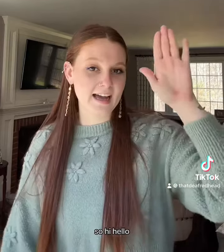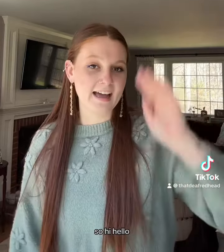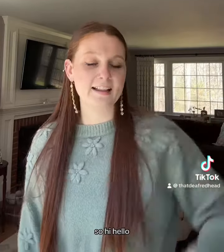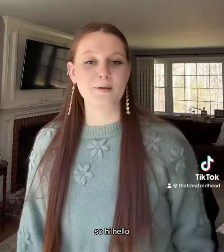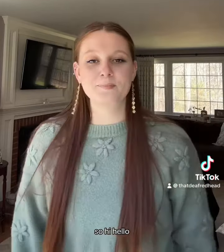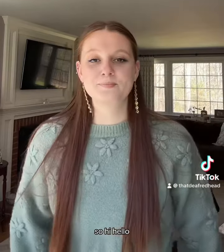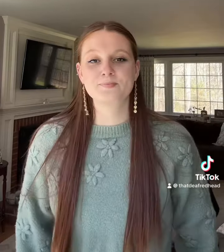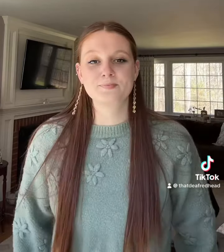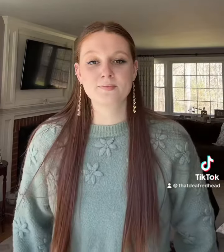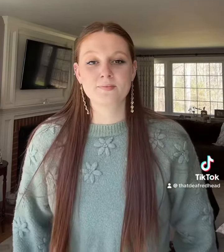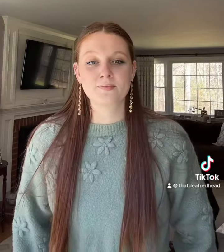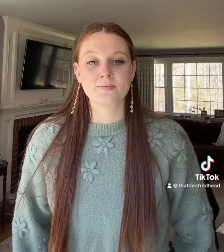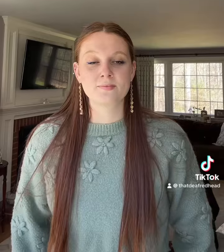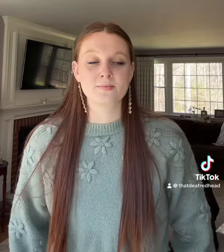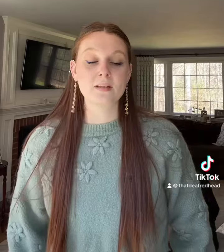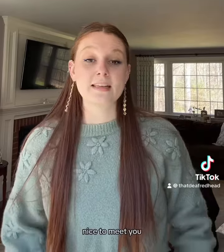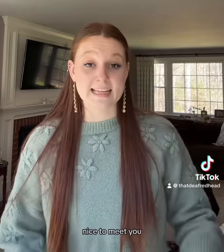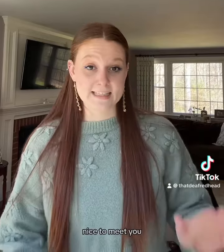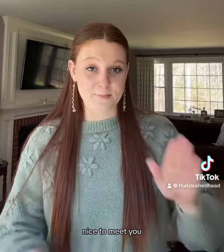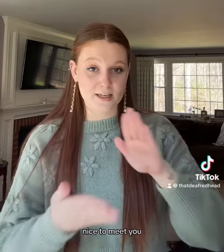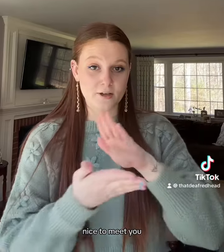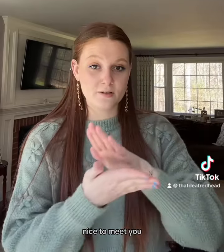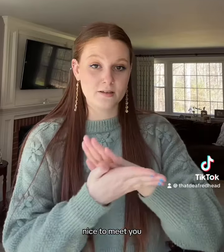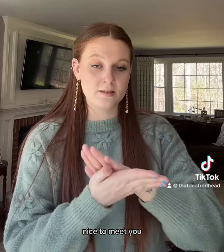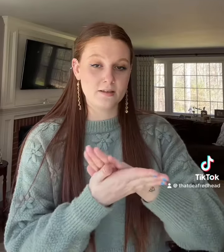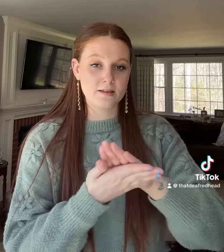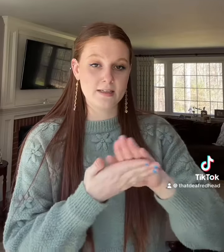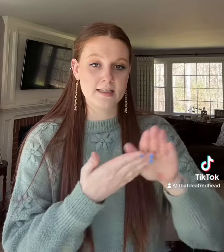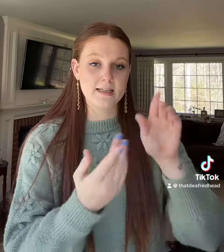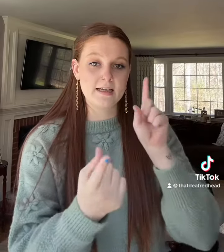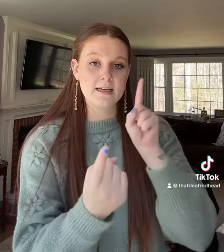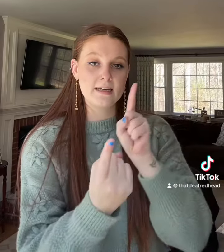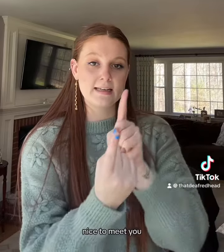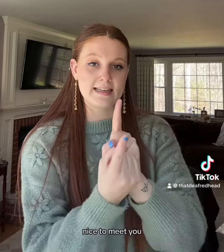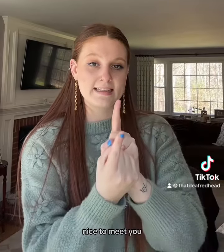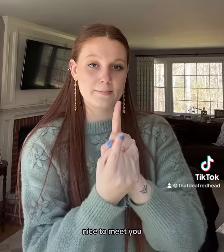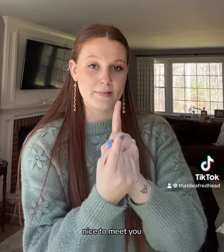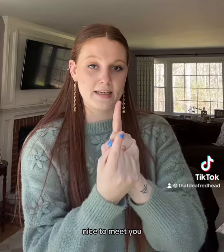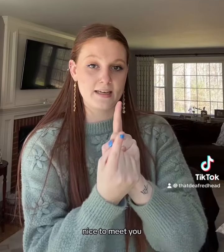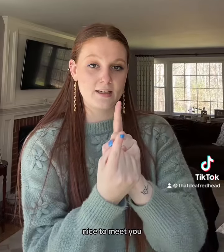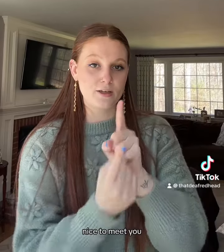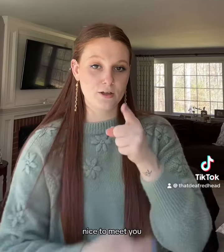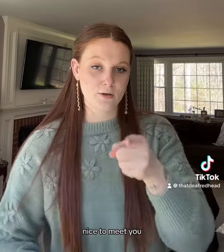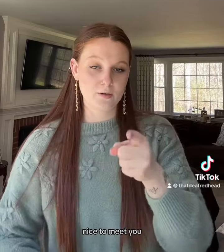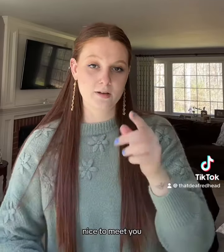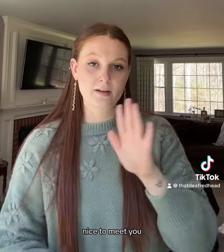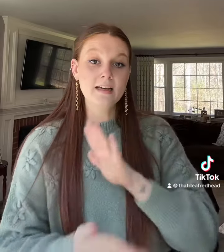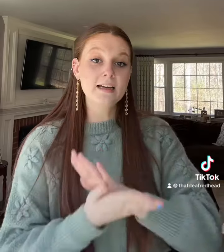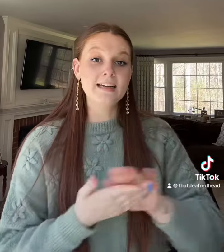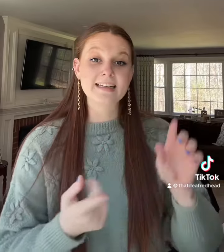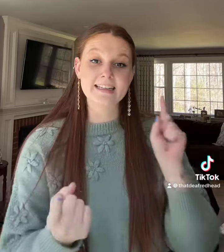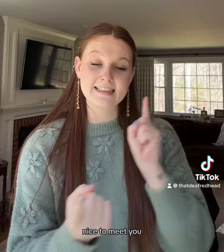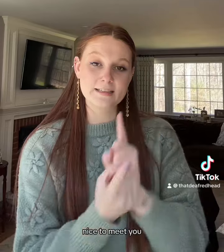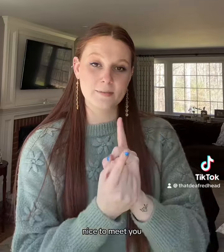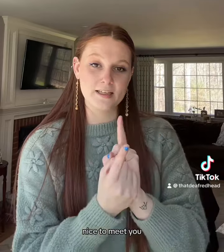hello. Nice to meet you. Nice to meet you. Nice to meet you.